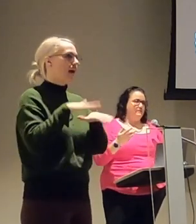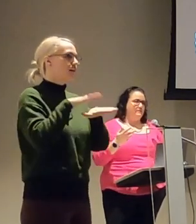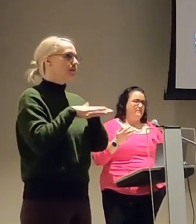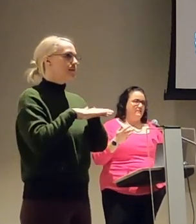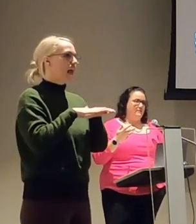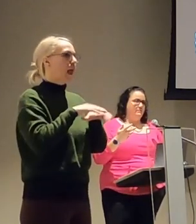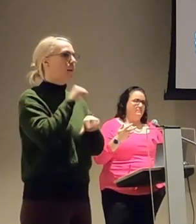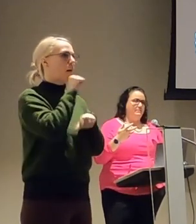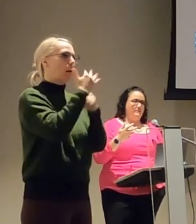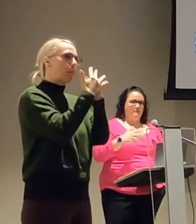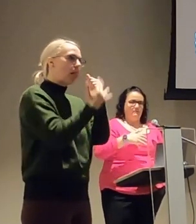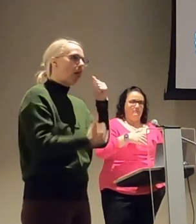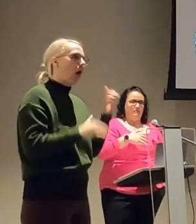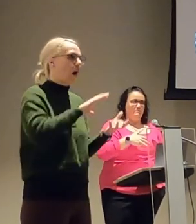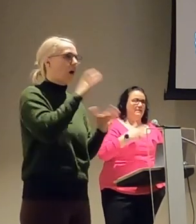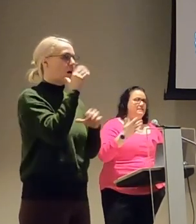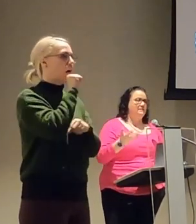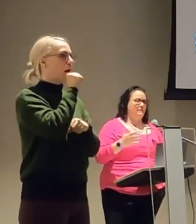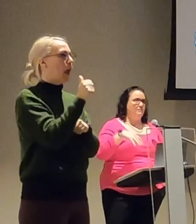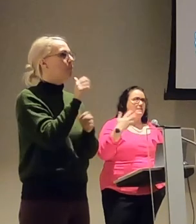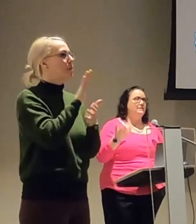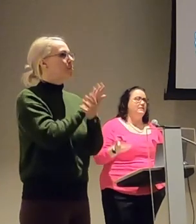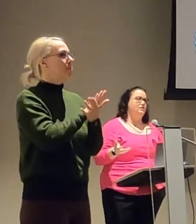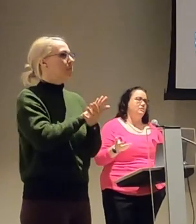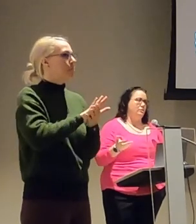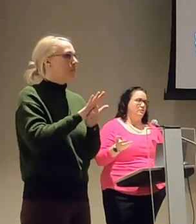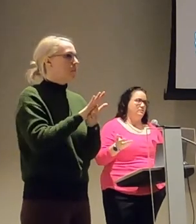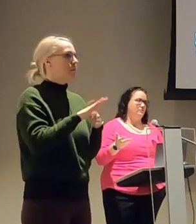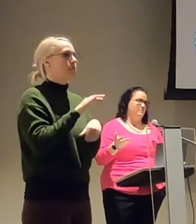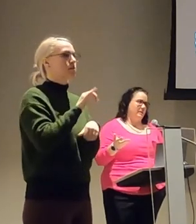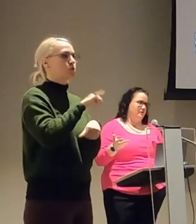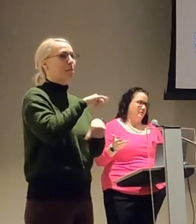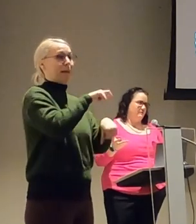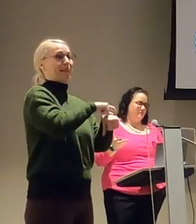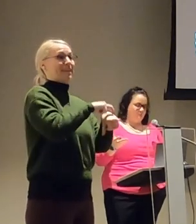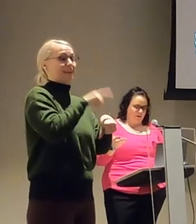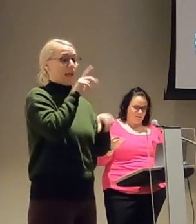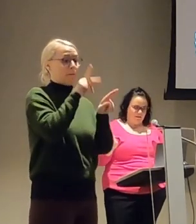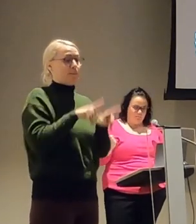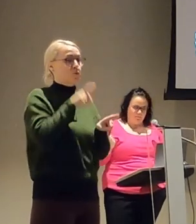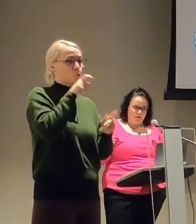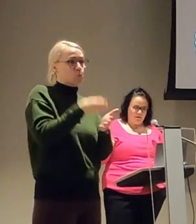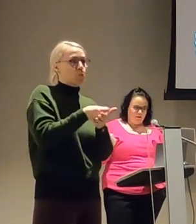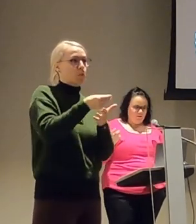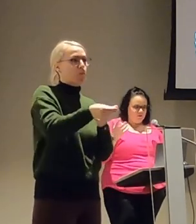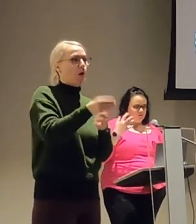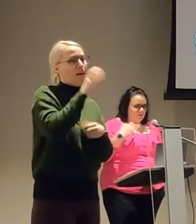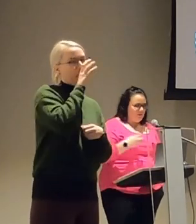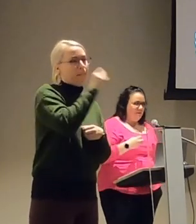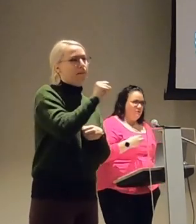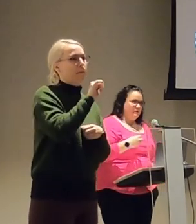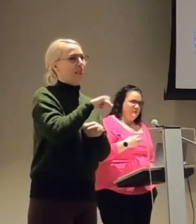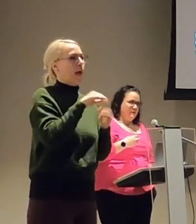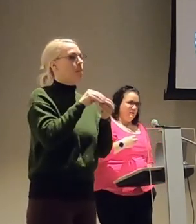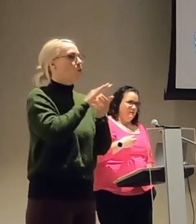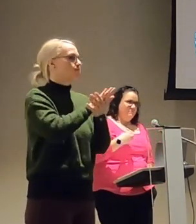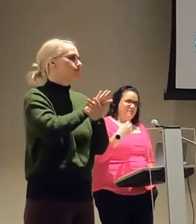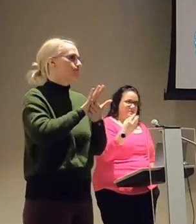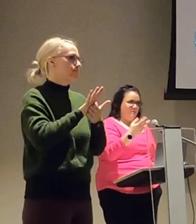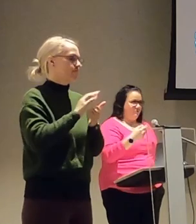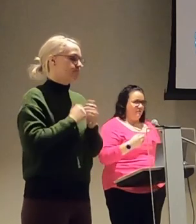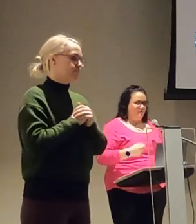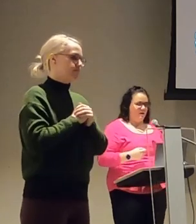might have been something that would have been appeasing or appealing to her, to the patron of this painting. So sometimes we